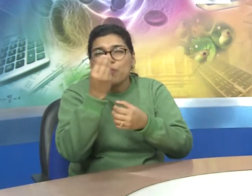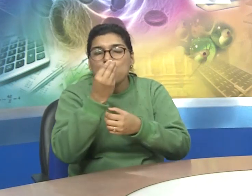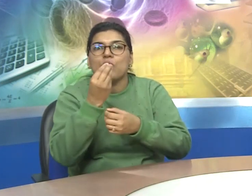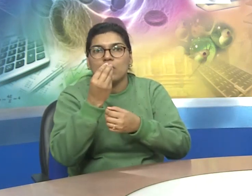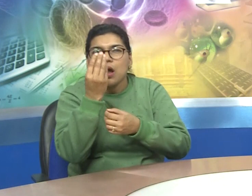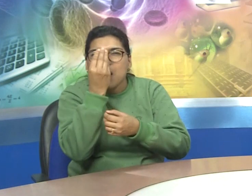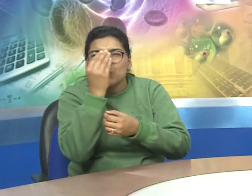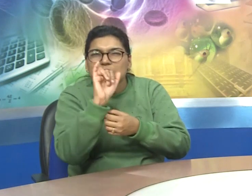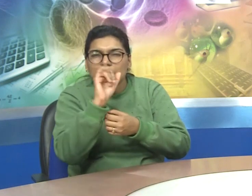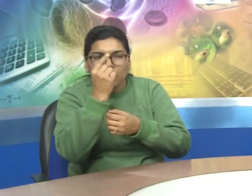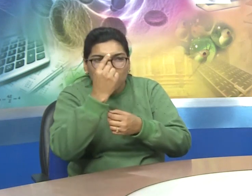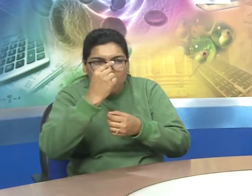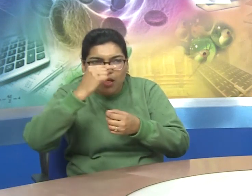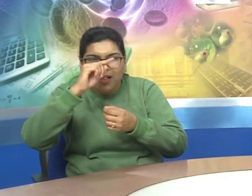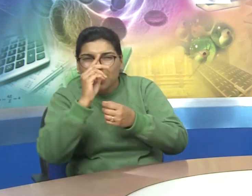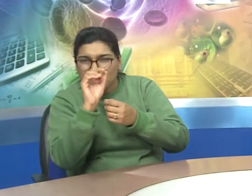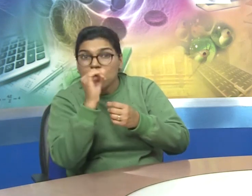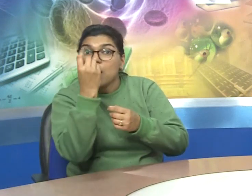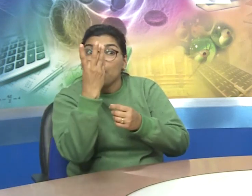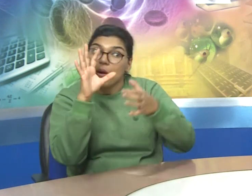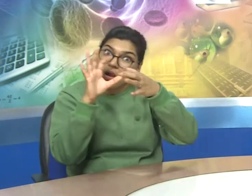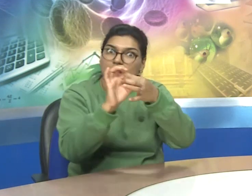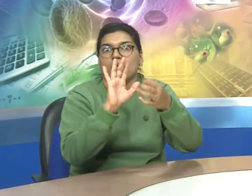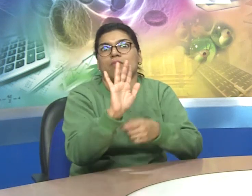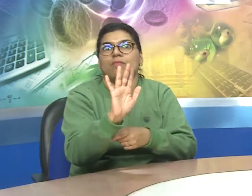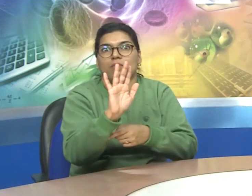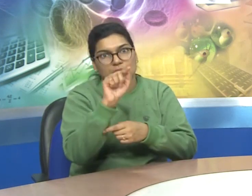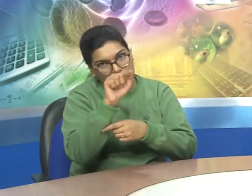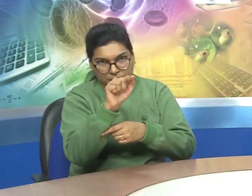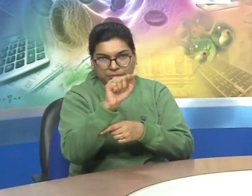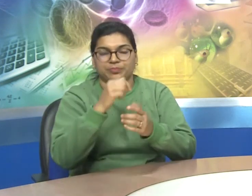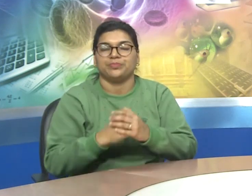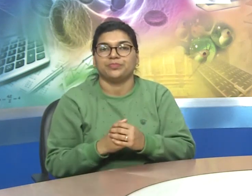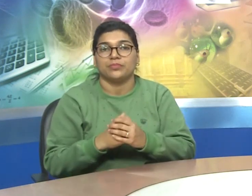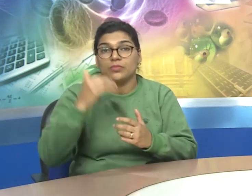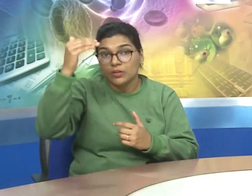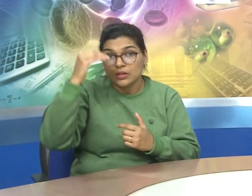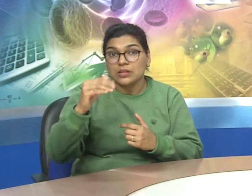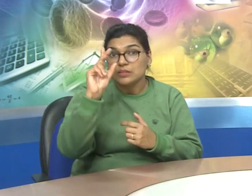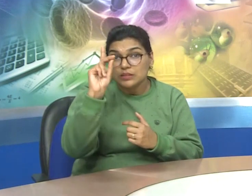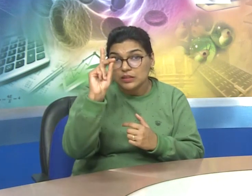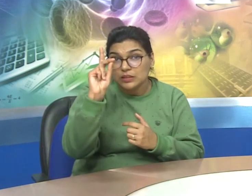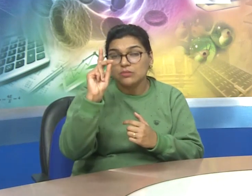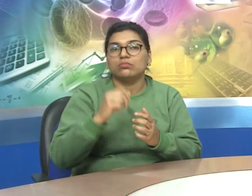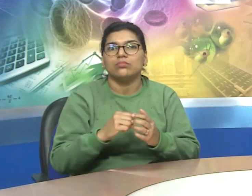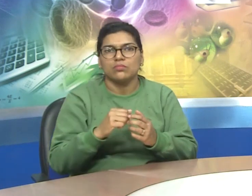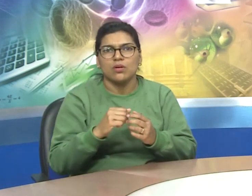can see on screen that it consists of mainly 4 different things. The first one